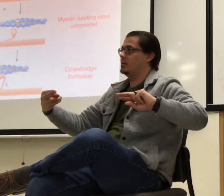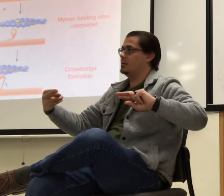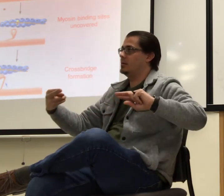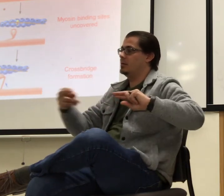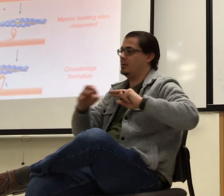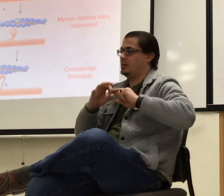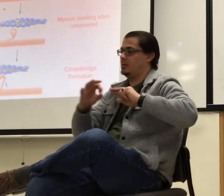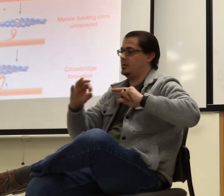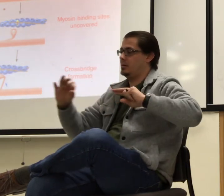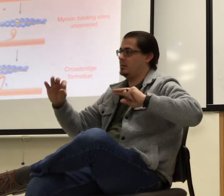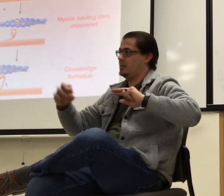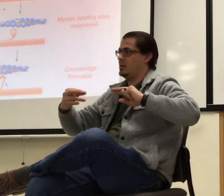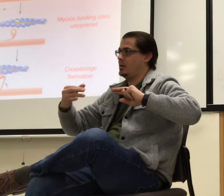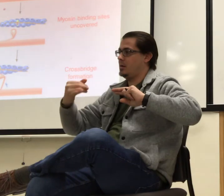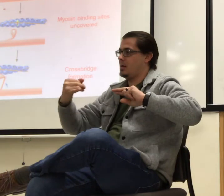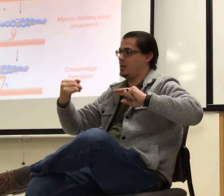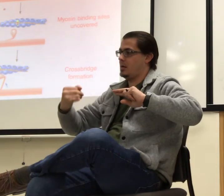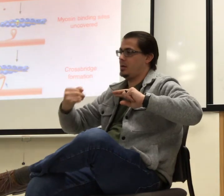And after that,